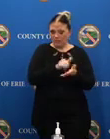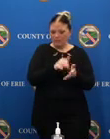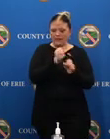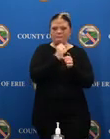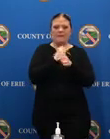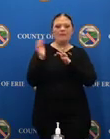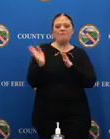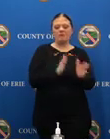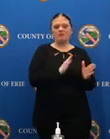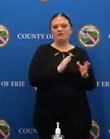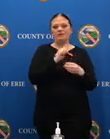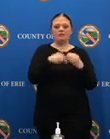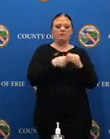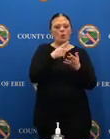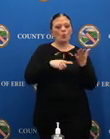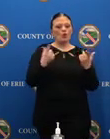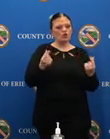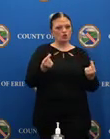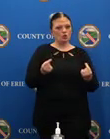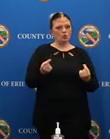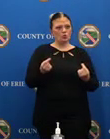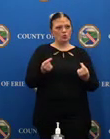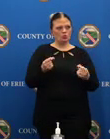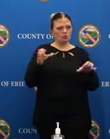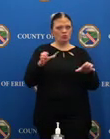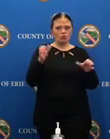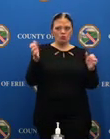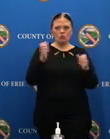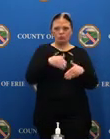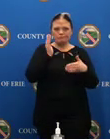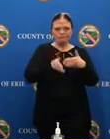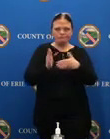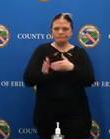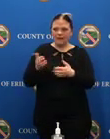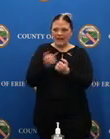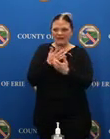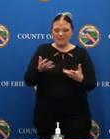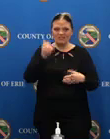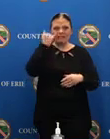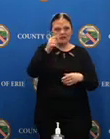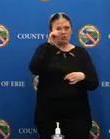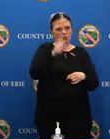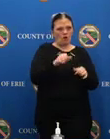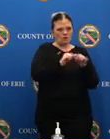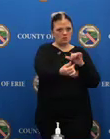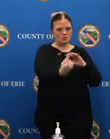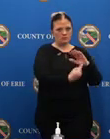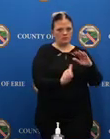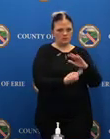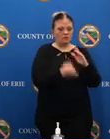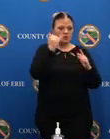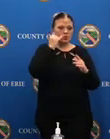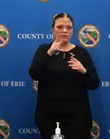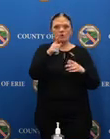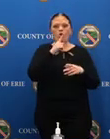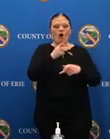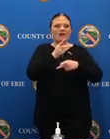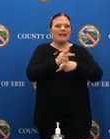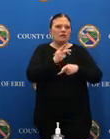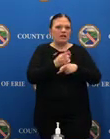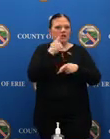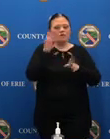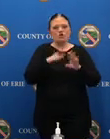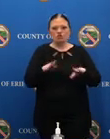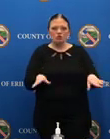plan about what you need to do to get things done in your house if you are in isolation. So if you are a caretaker of